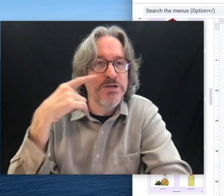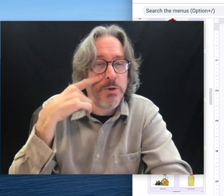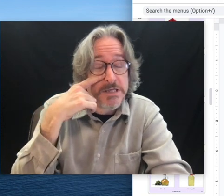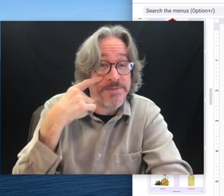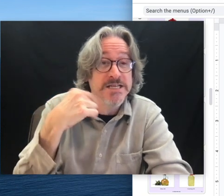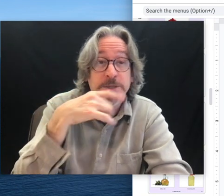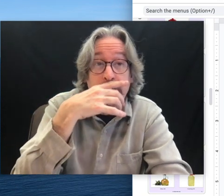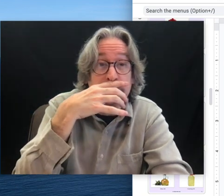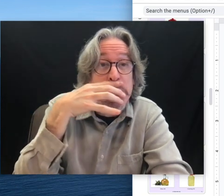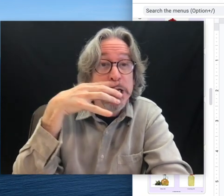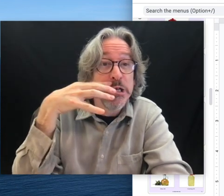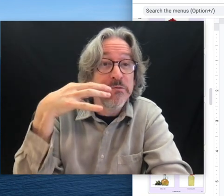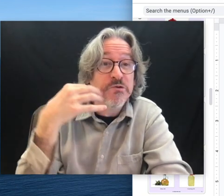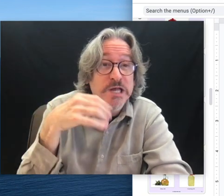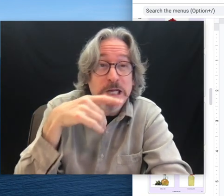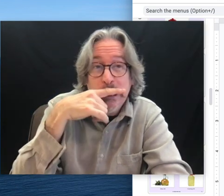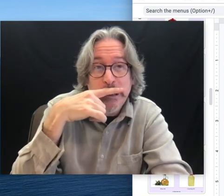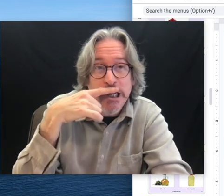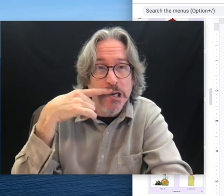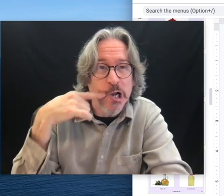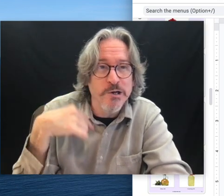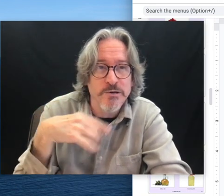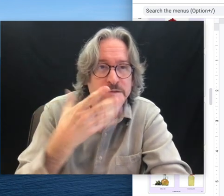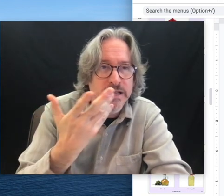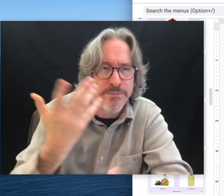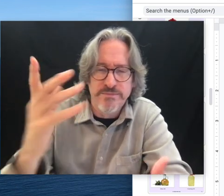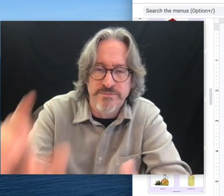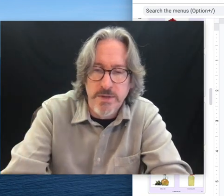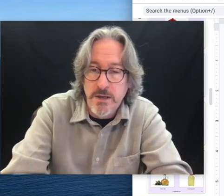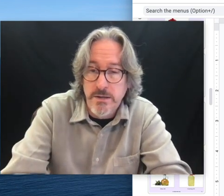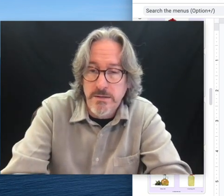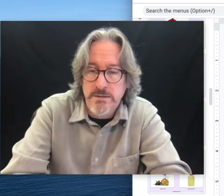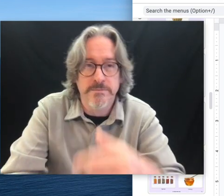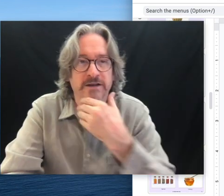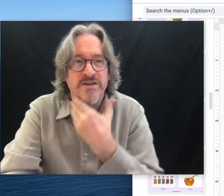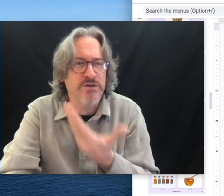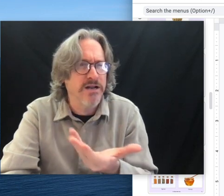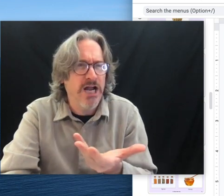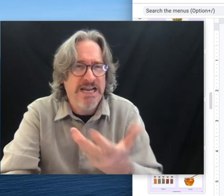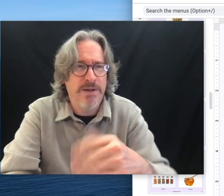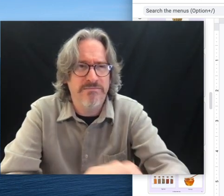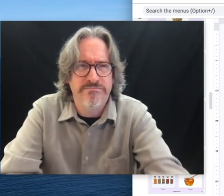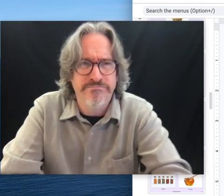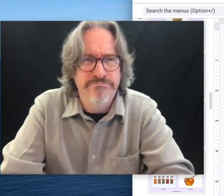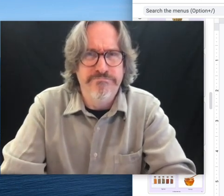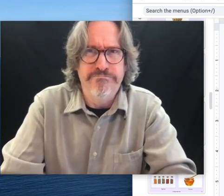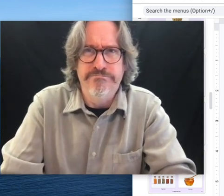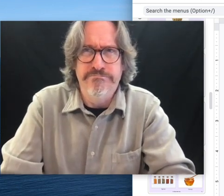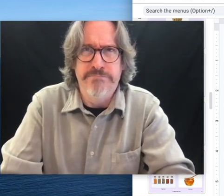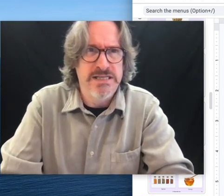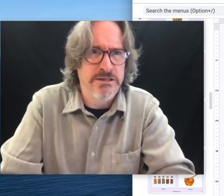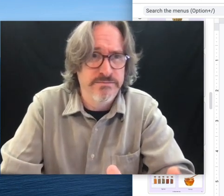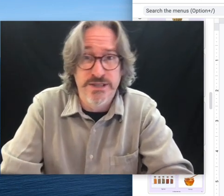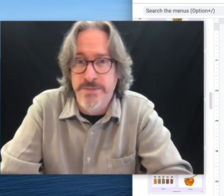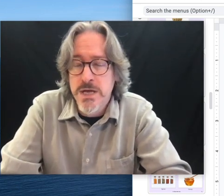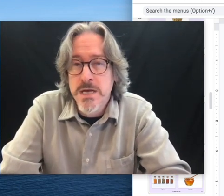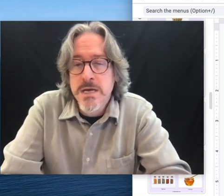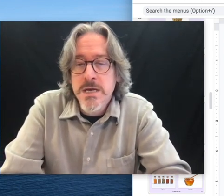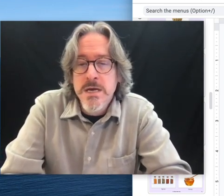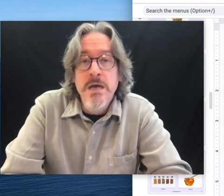I've been told is because you get it on you. If you eat it, you get it on your lip. I've never gotten honey in my mustache.